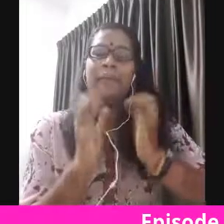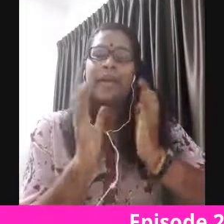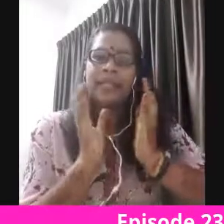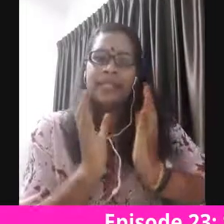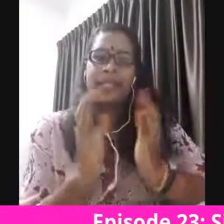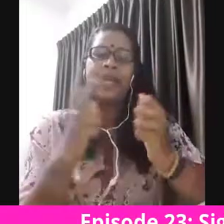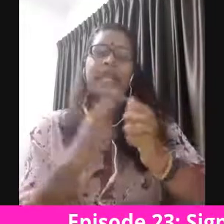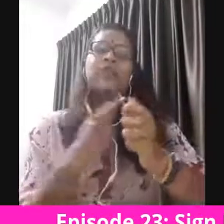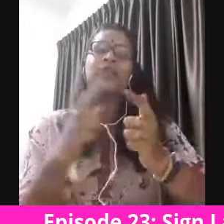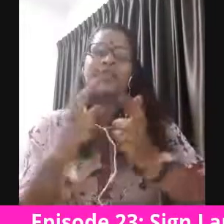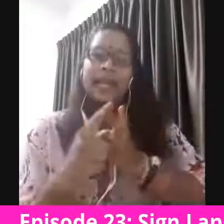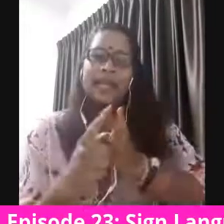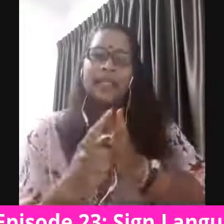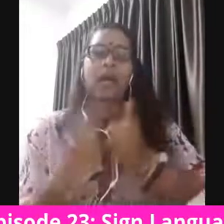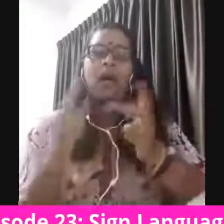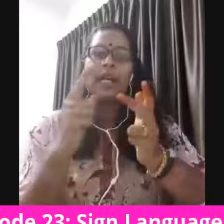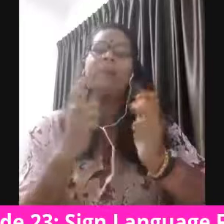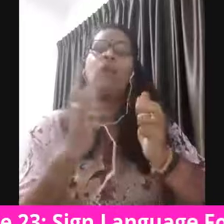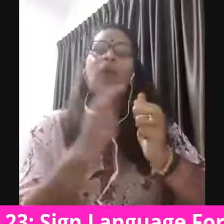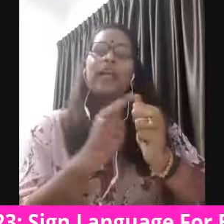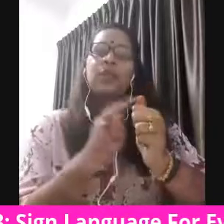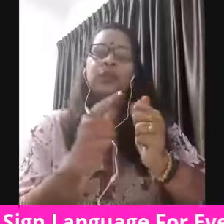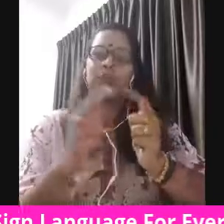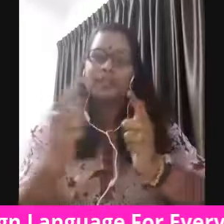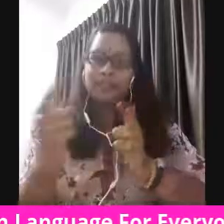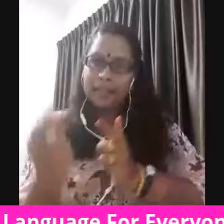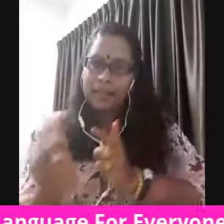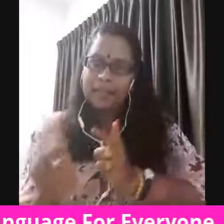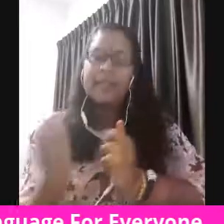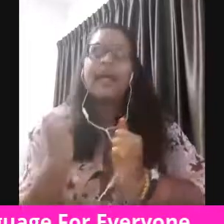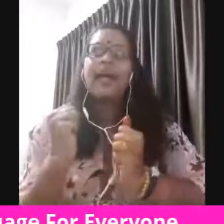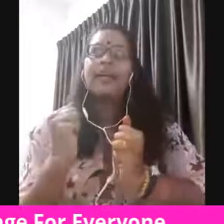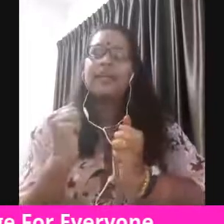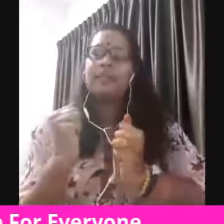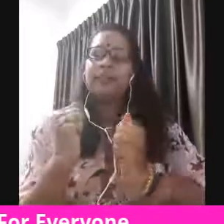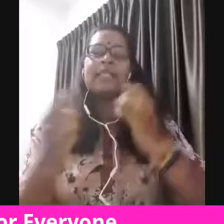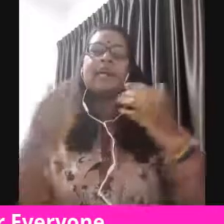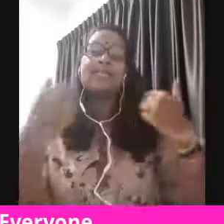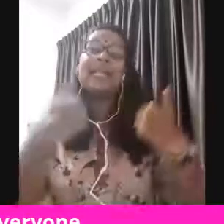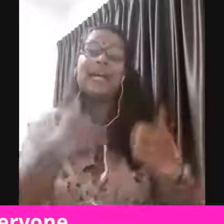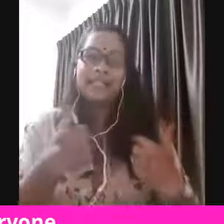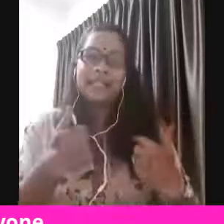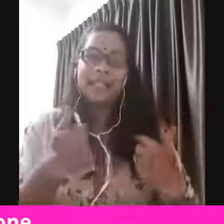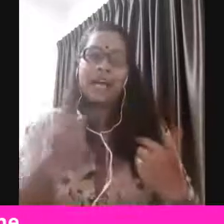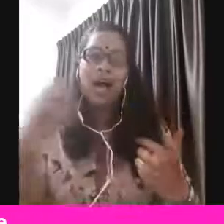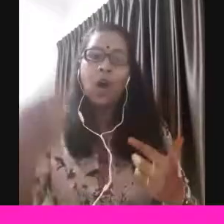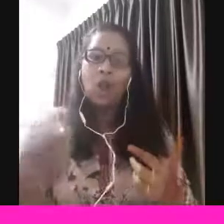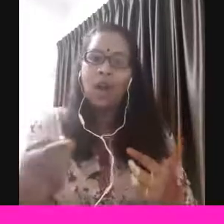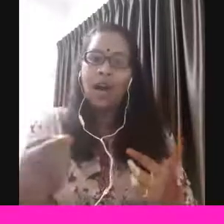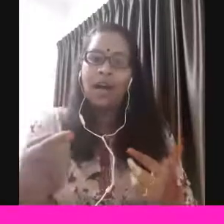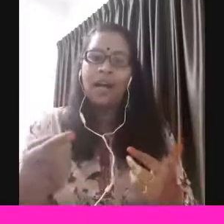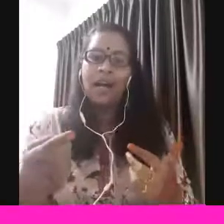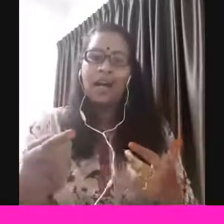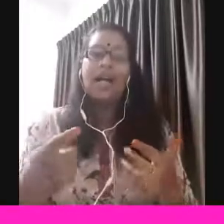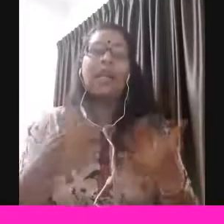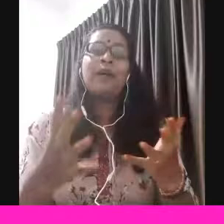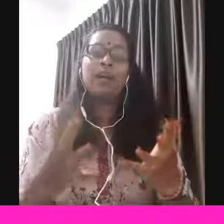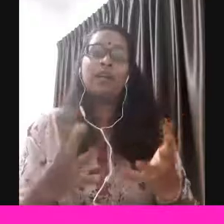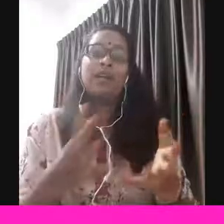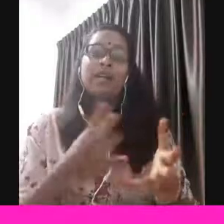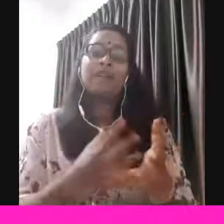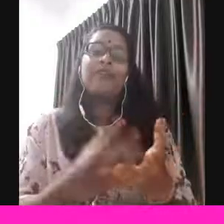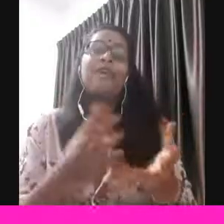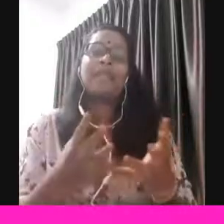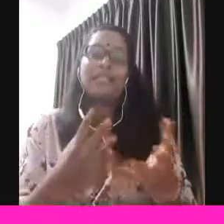learn the basic A to Z, number Mm-hmm. 1 to 10, and then Mm-hmm. basic saya, awak,